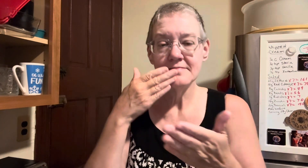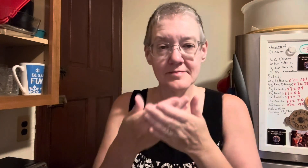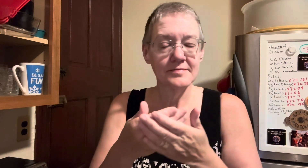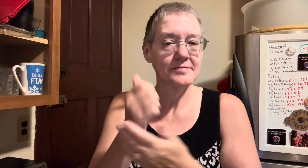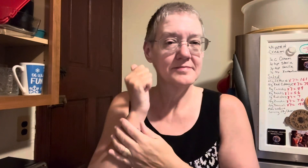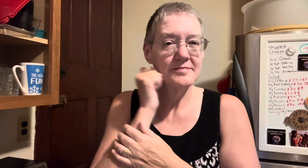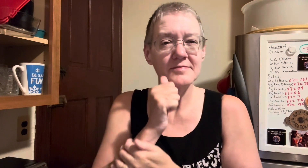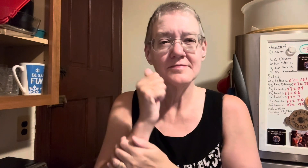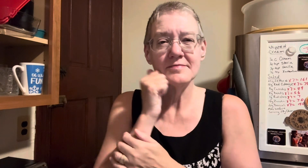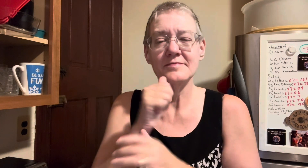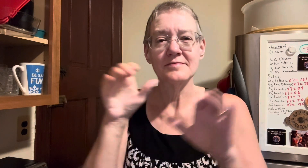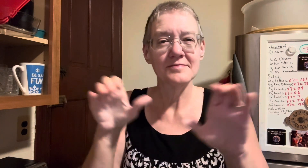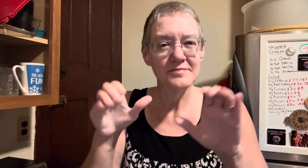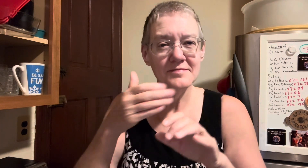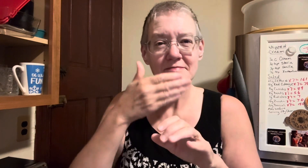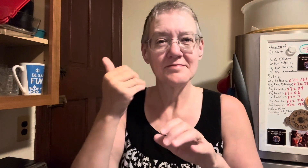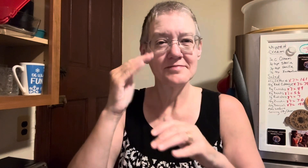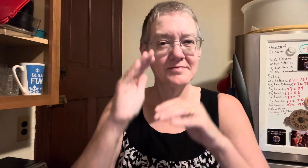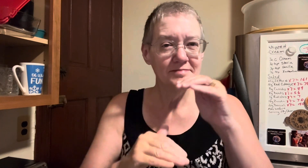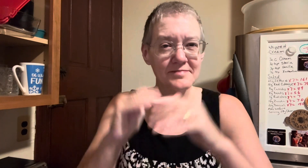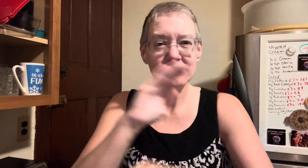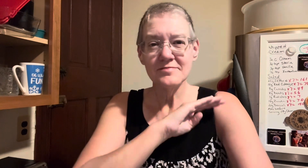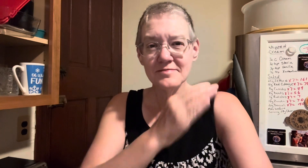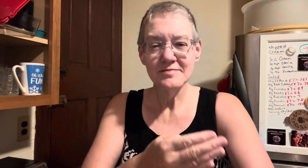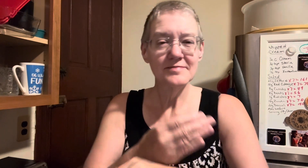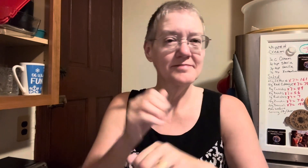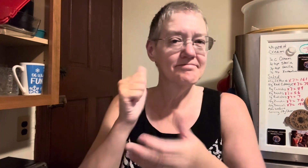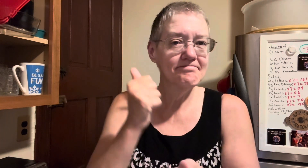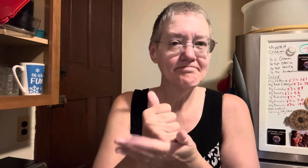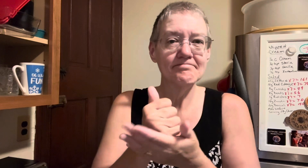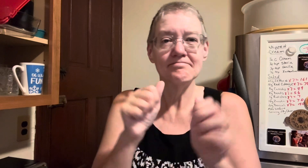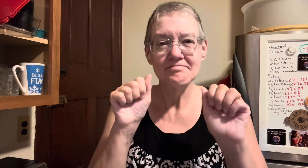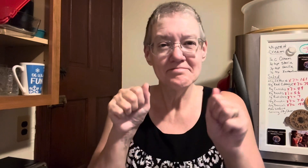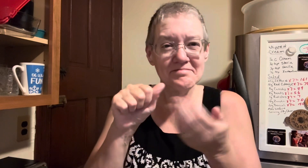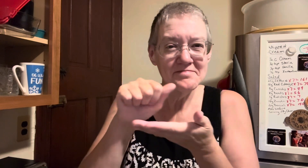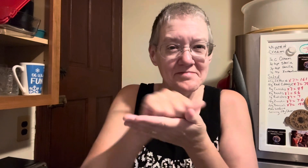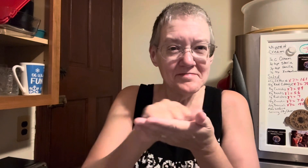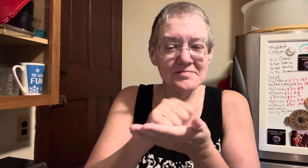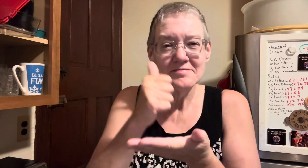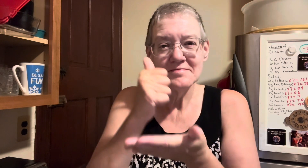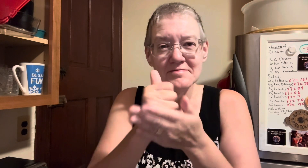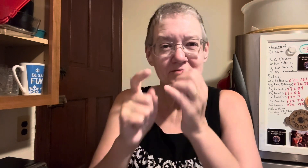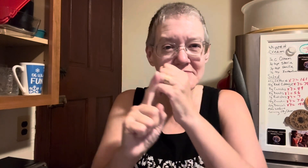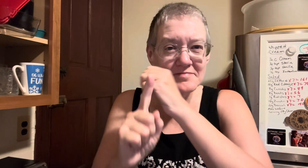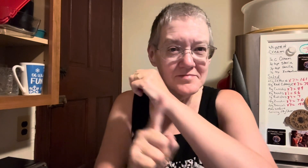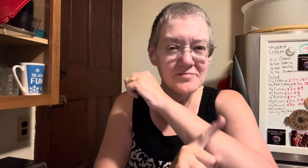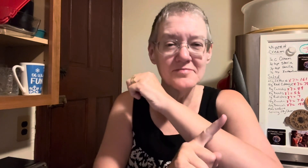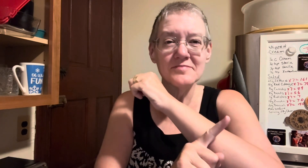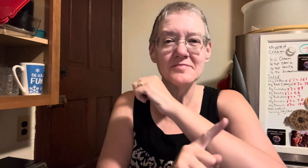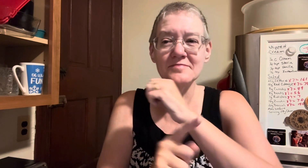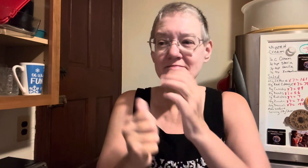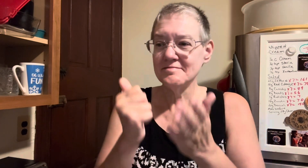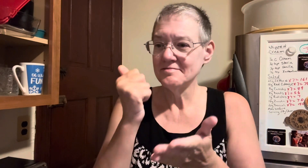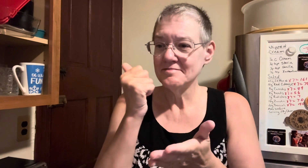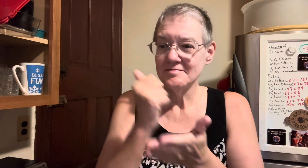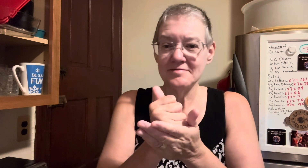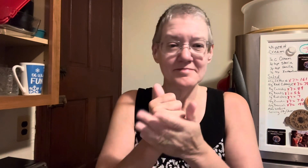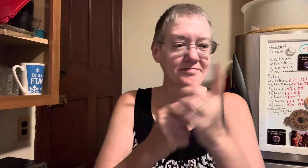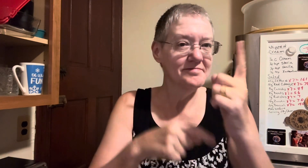And he's doing good. Every day he's able to do more. He's building his strength. He's now helping wash dishes, take out the trash,